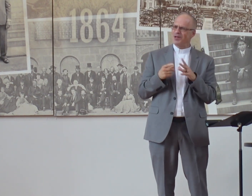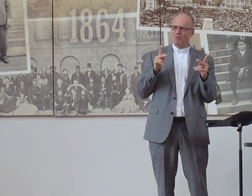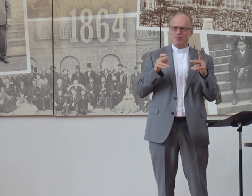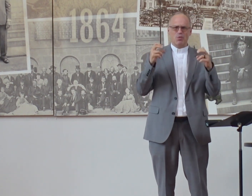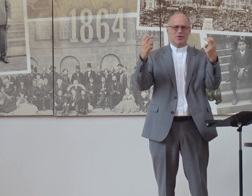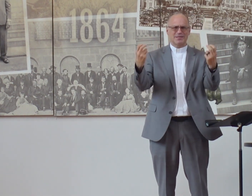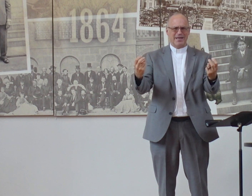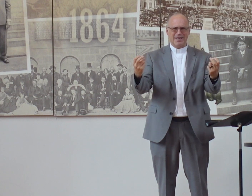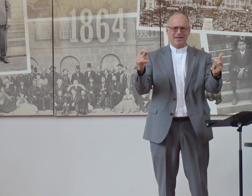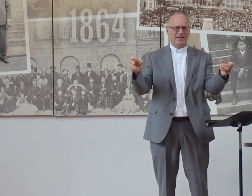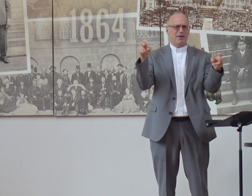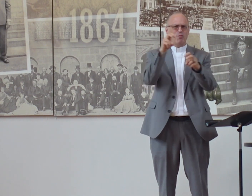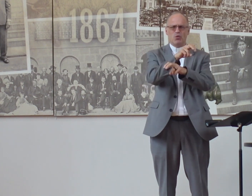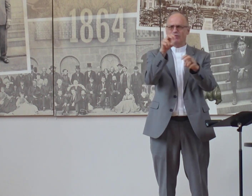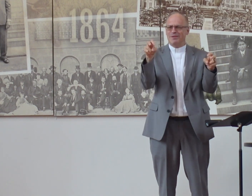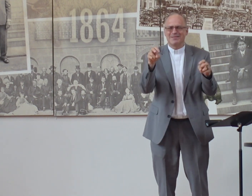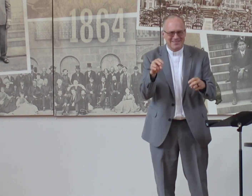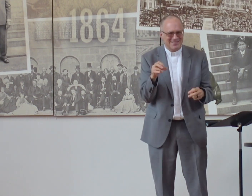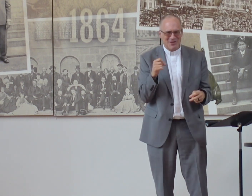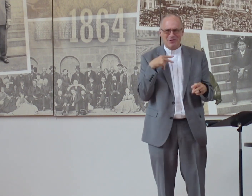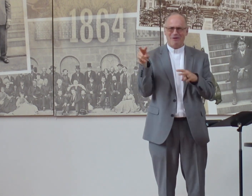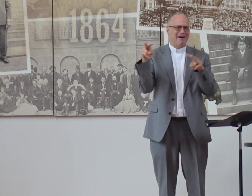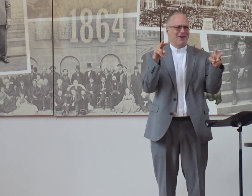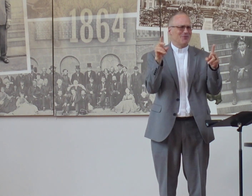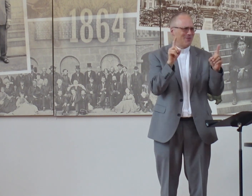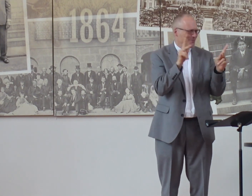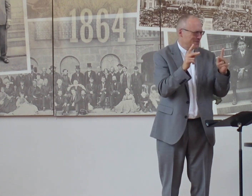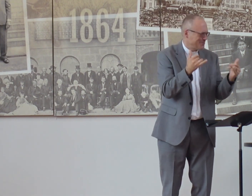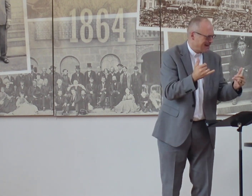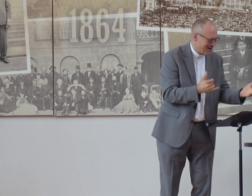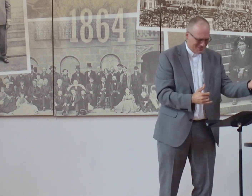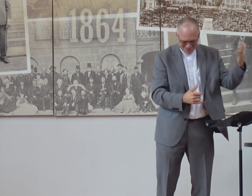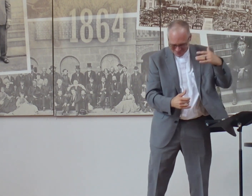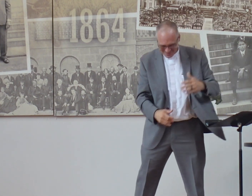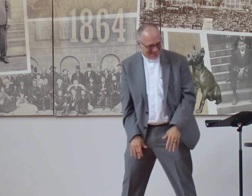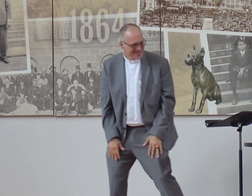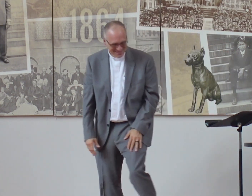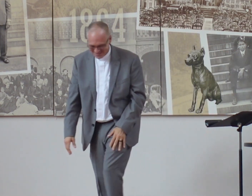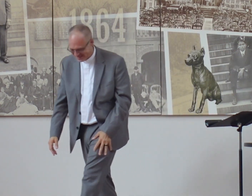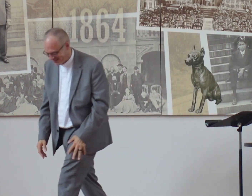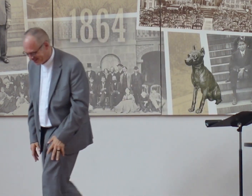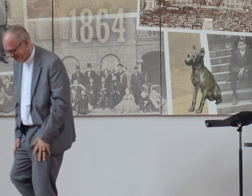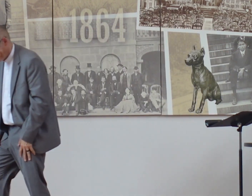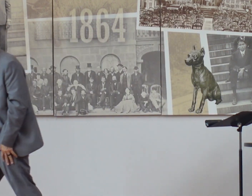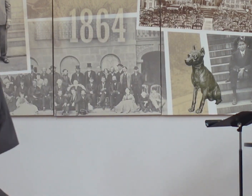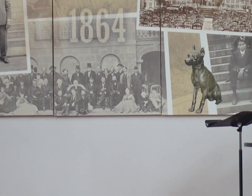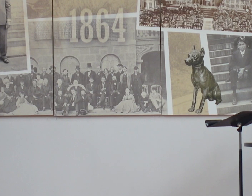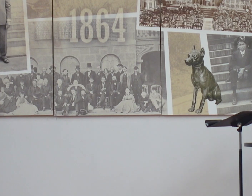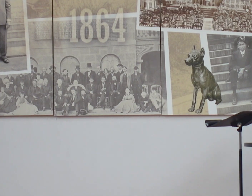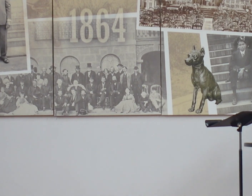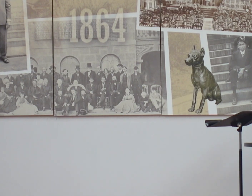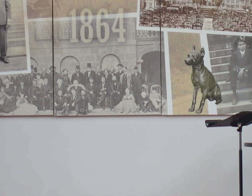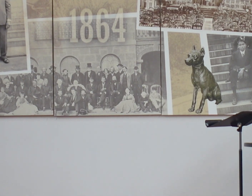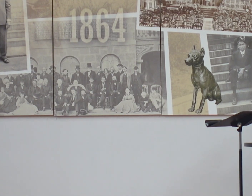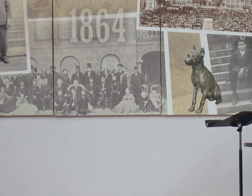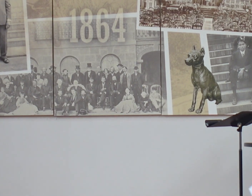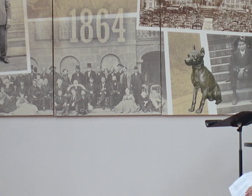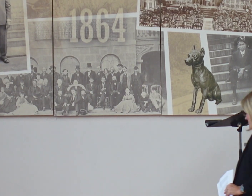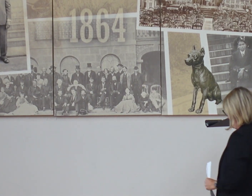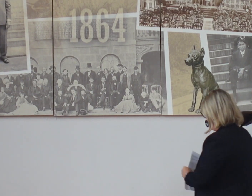Most of the way around, I had them set. set in my mind where they were sitting.